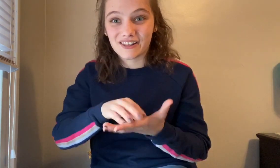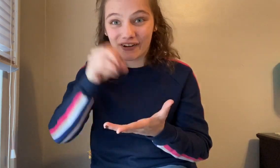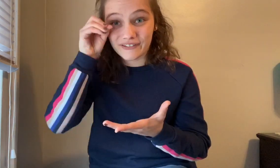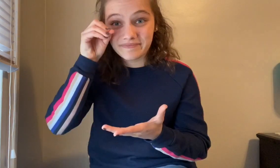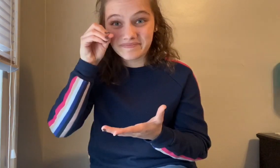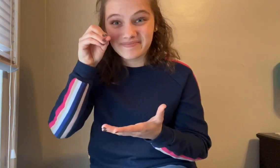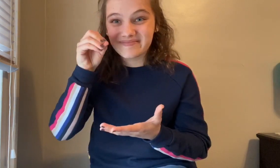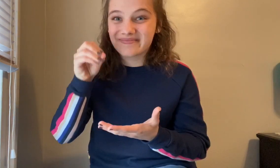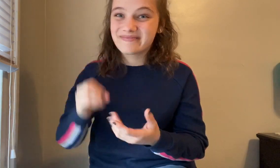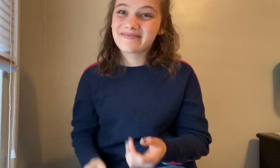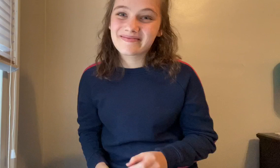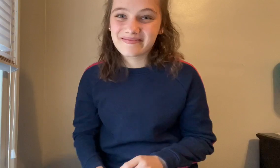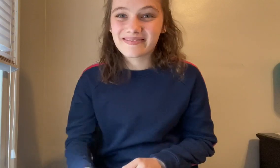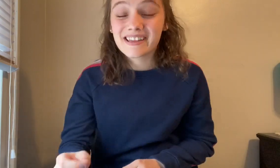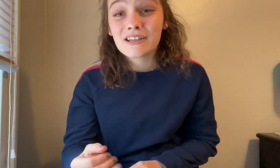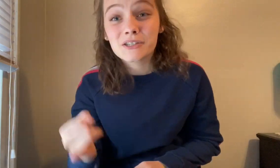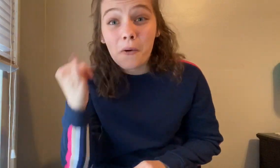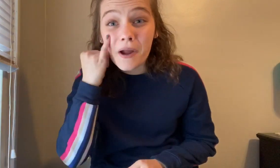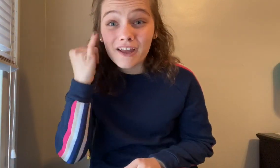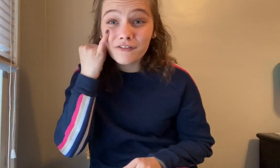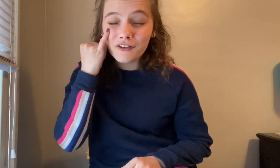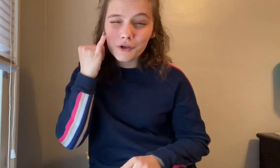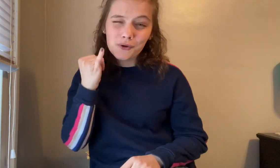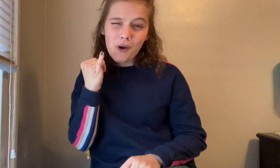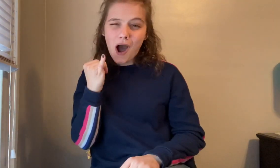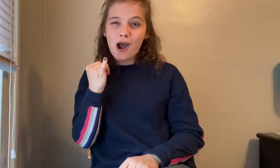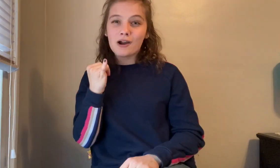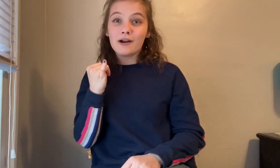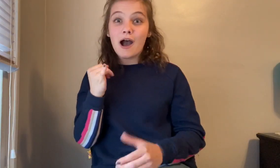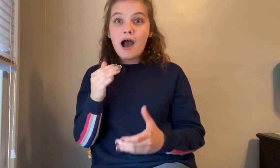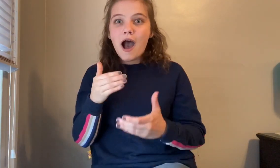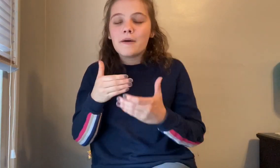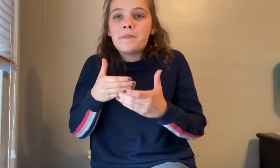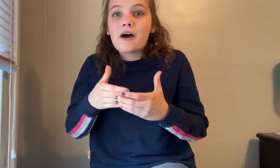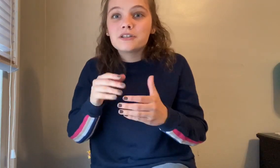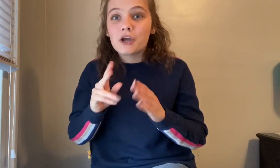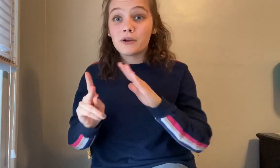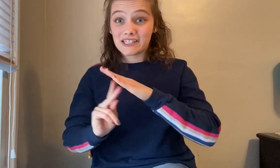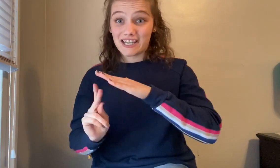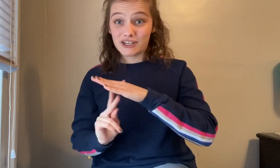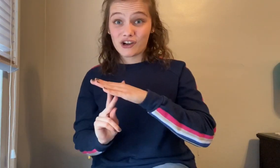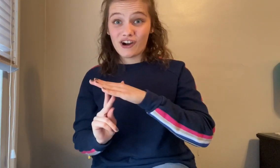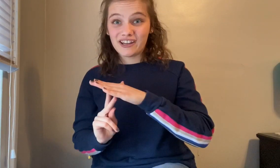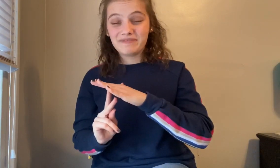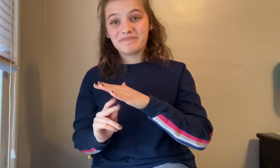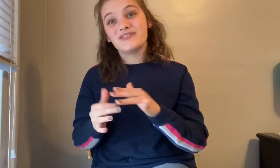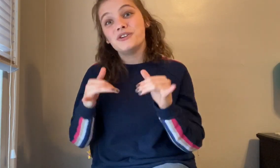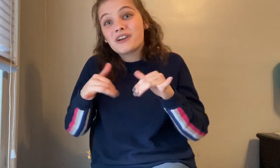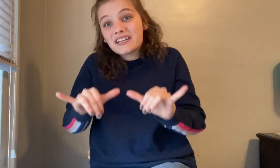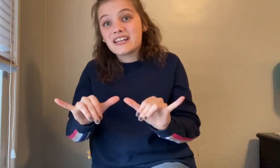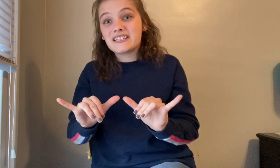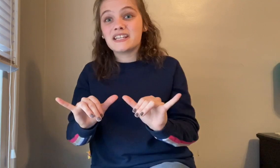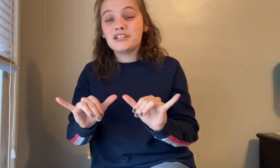learn. So if you are about to go into kindergarten, you can continue